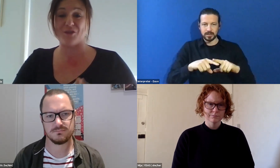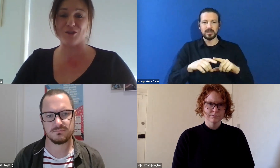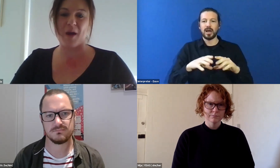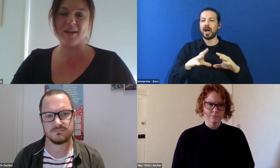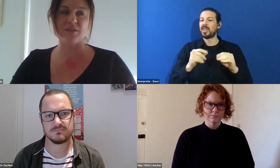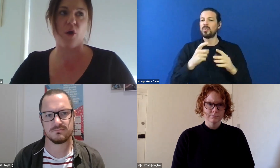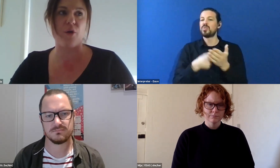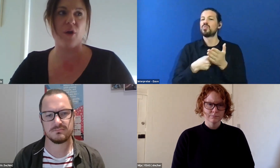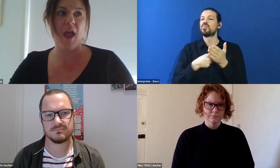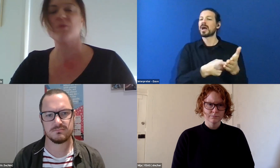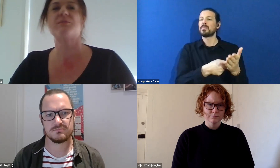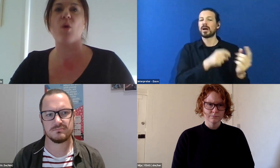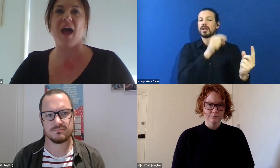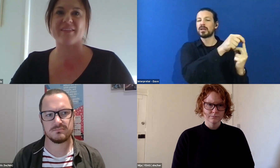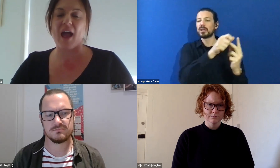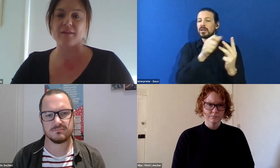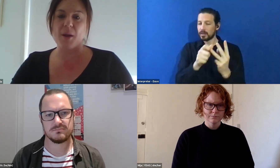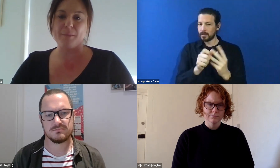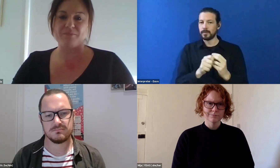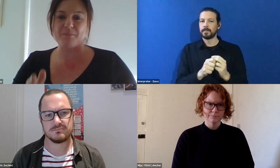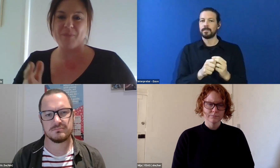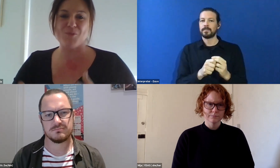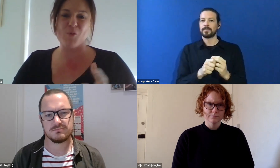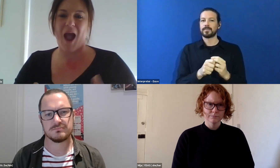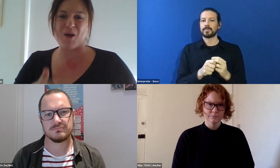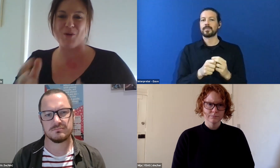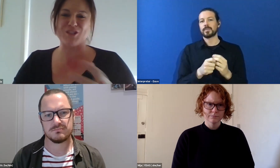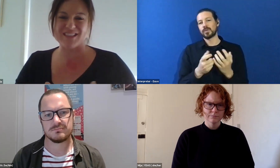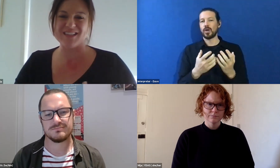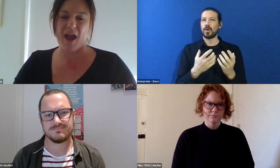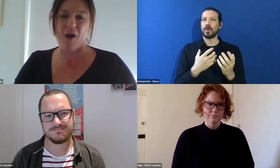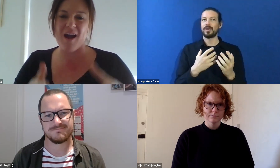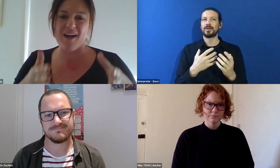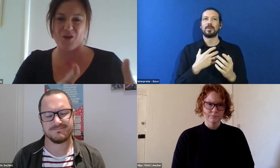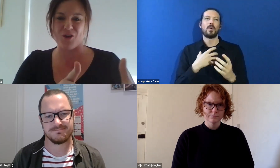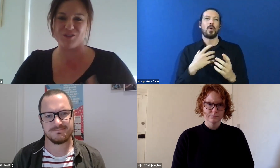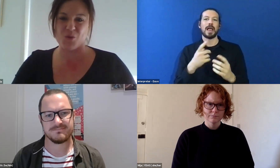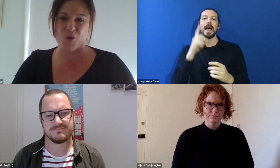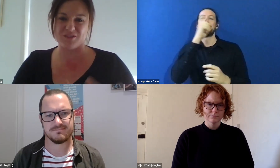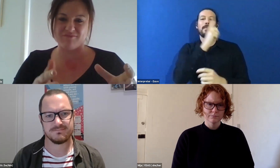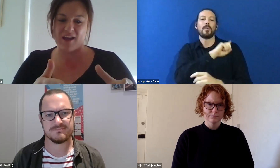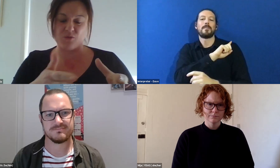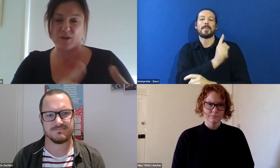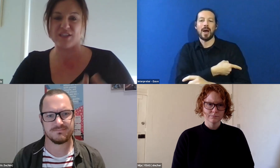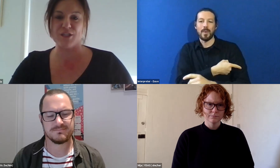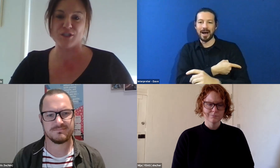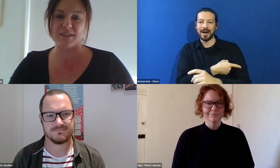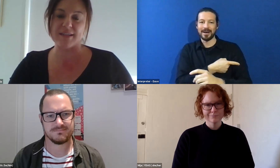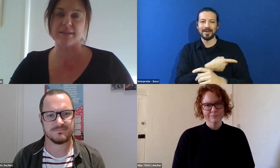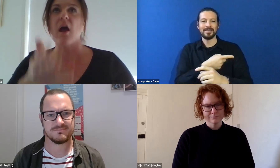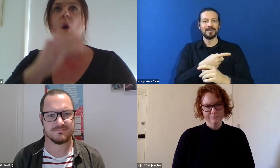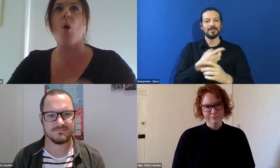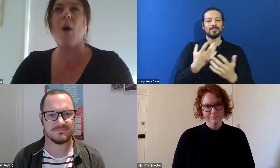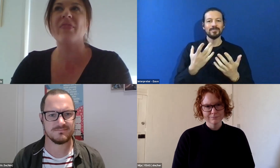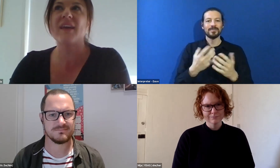recommended just those ones. So it was more like that people power, purchasing power that goes towards, like, we're just going to use